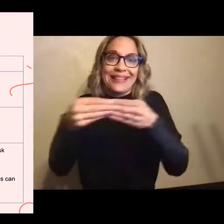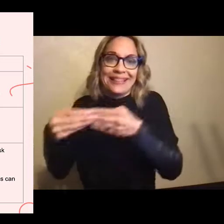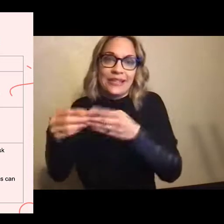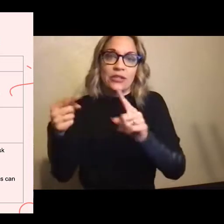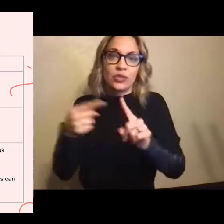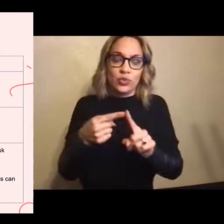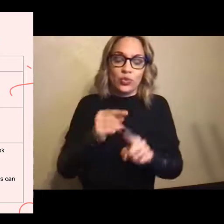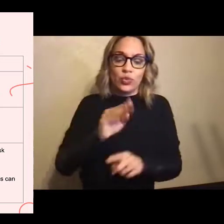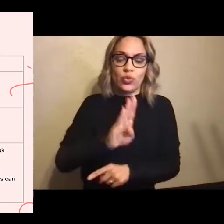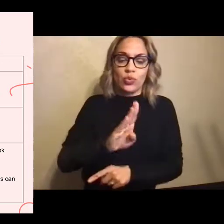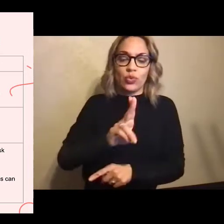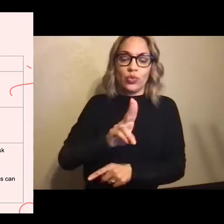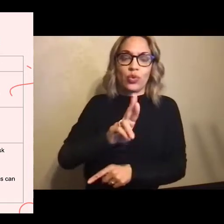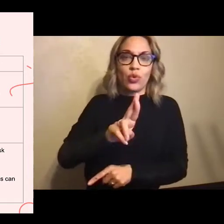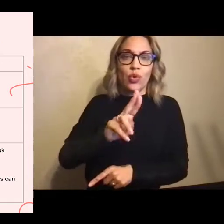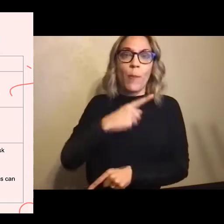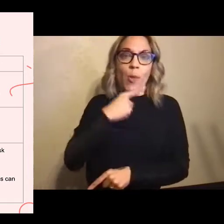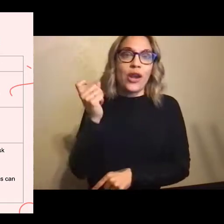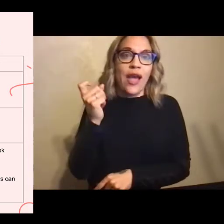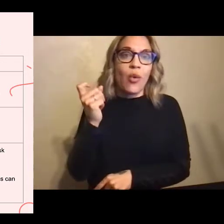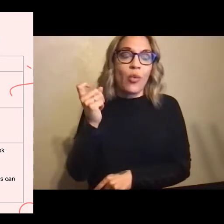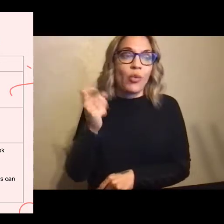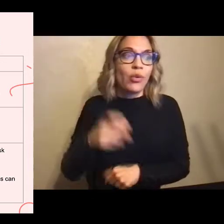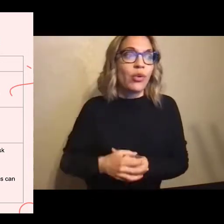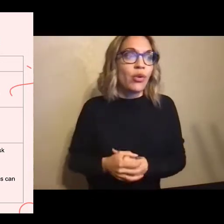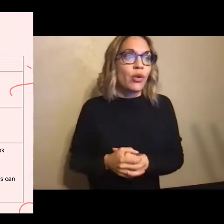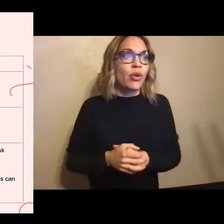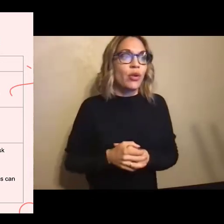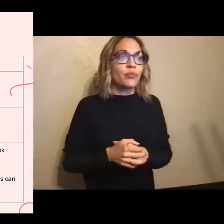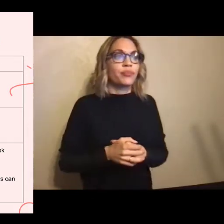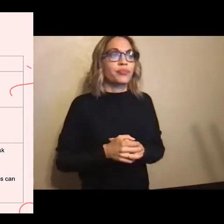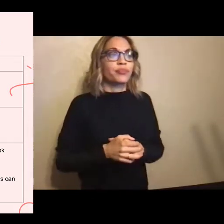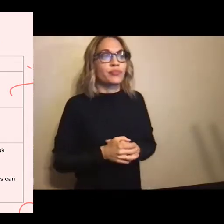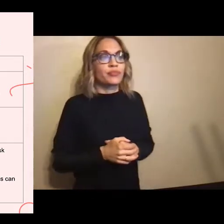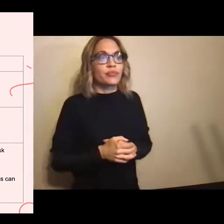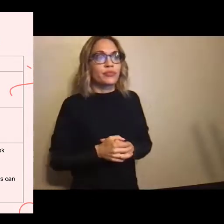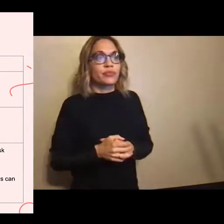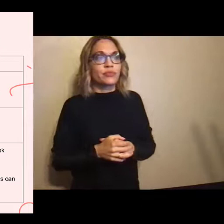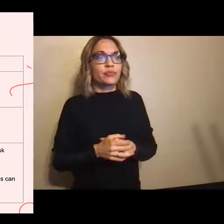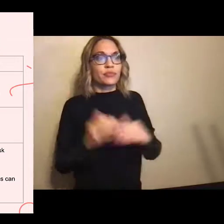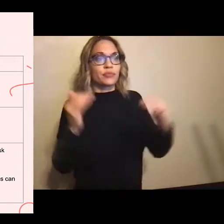once and not focusing. That will absolutely lead to burnout because